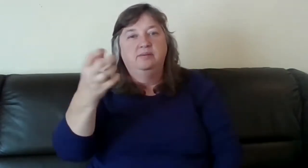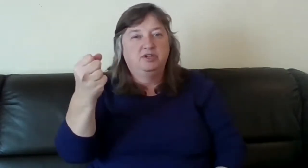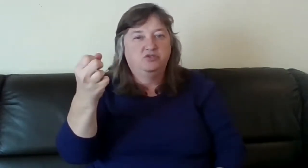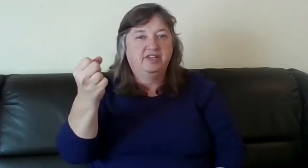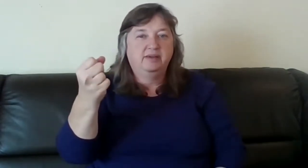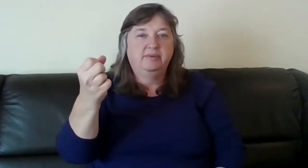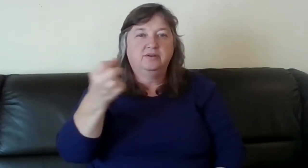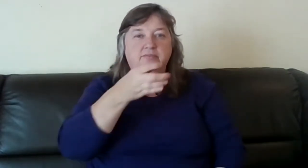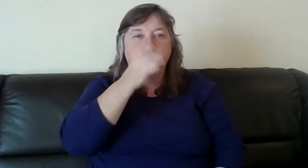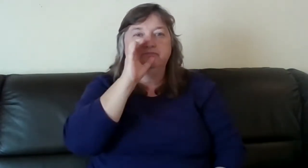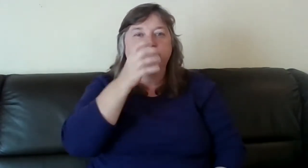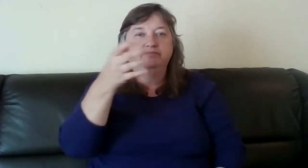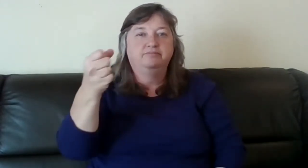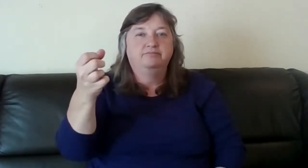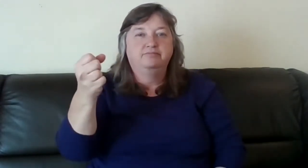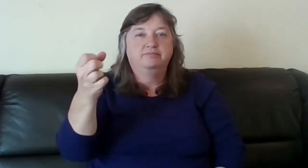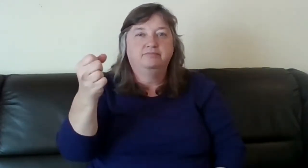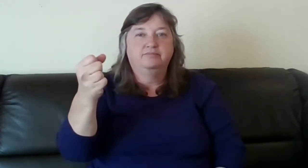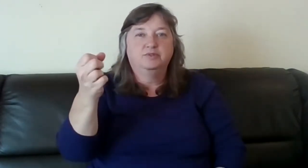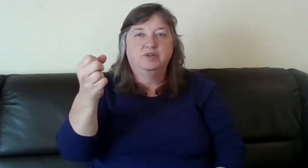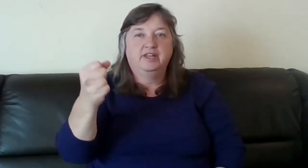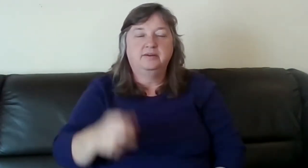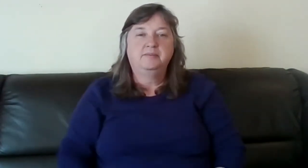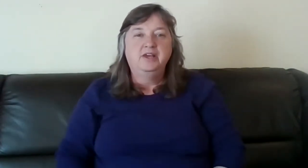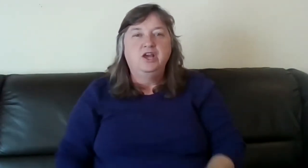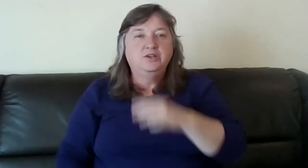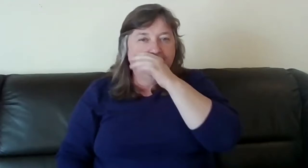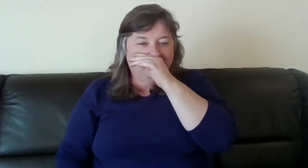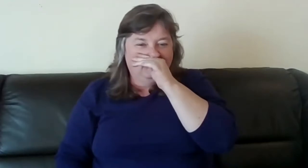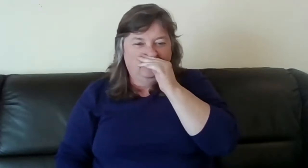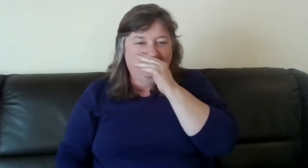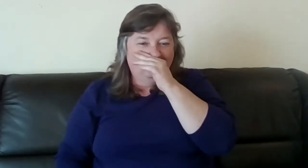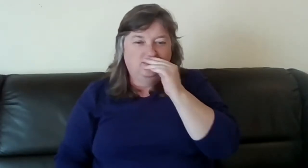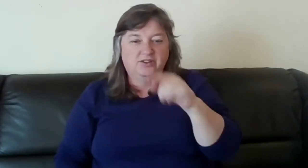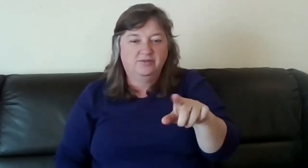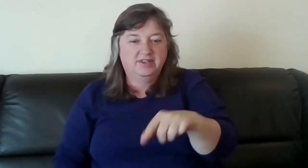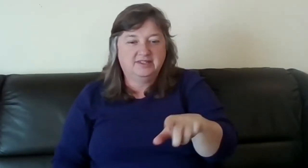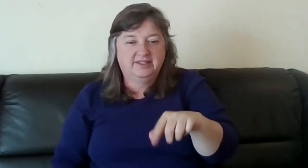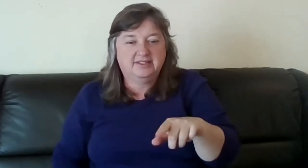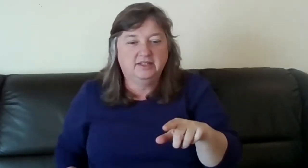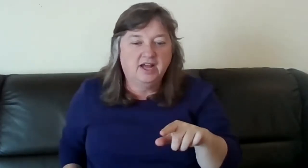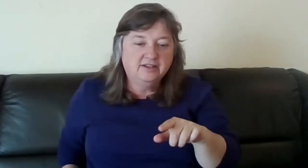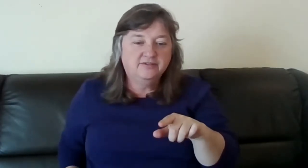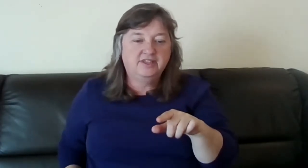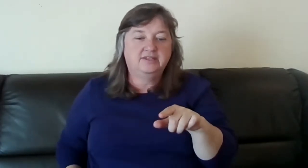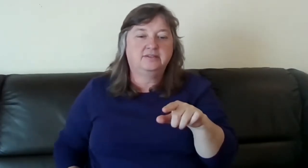But drinking milk, it's one hand. You'll notice if you look through this list, a lot of these